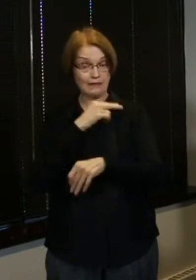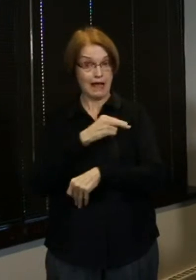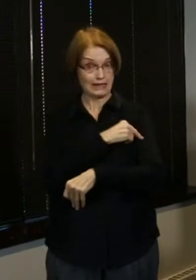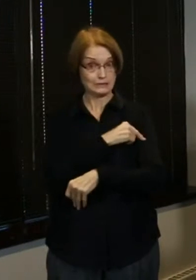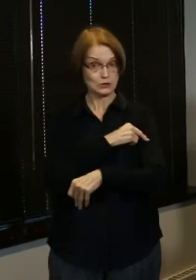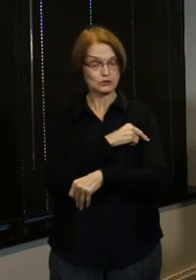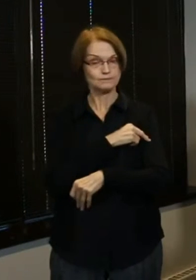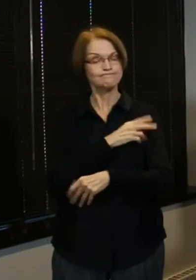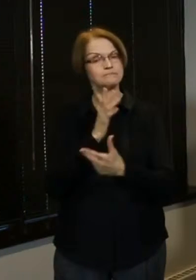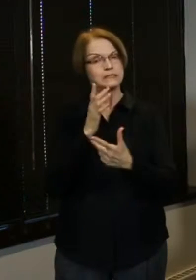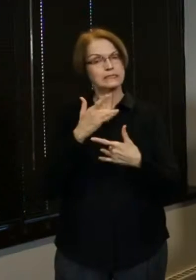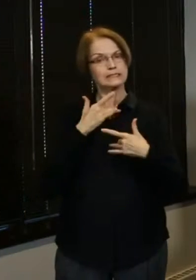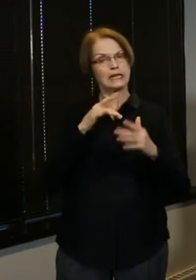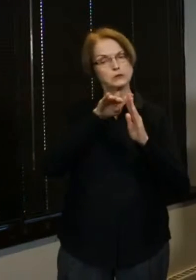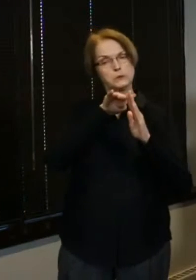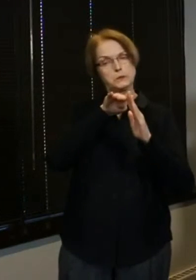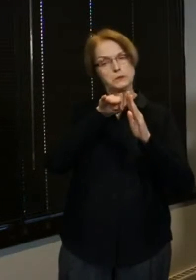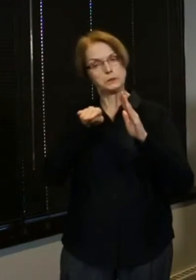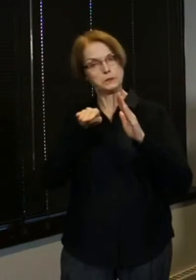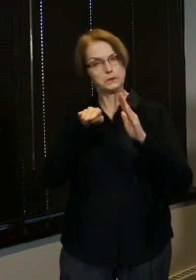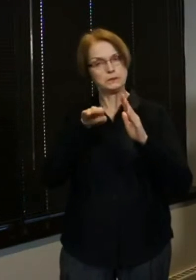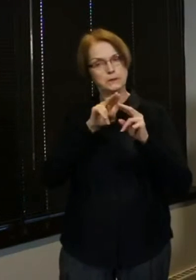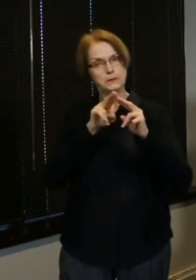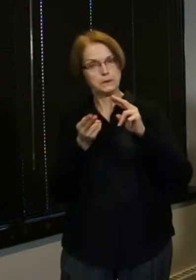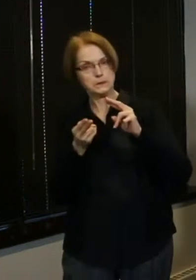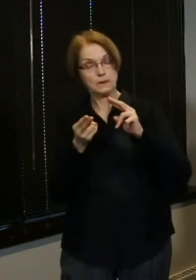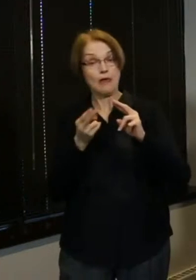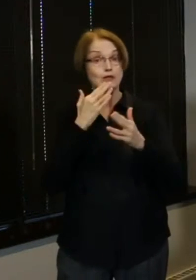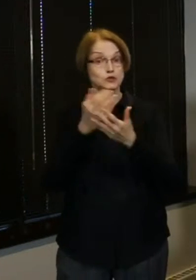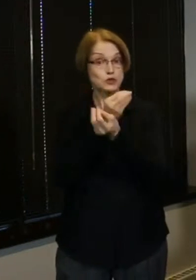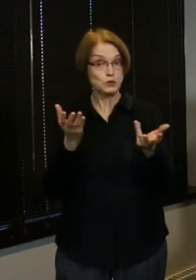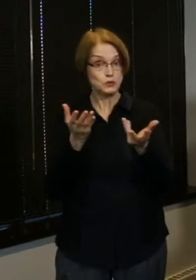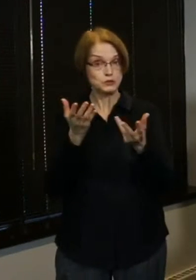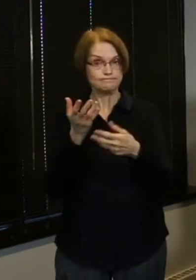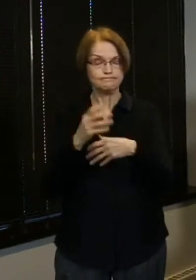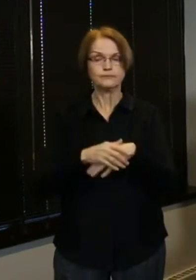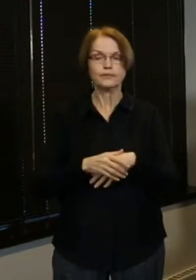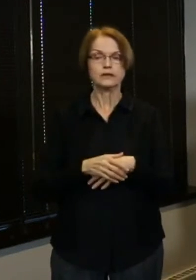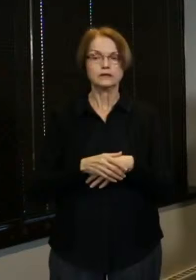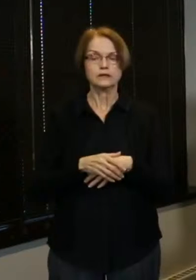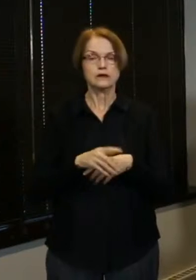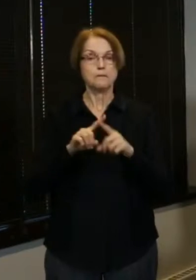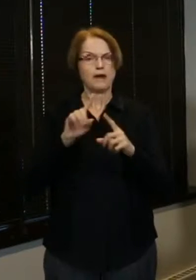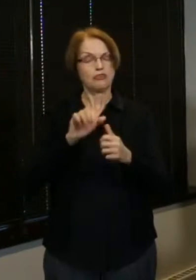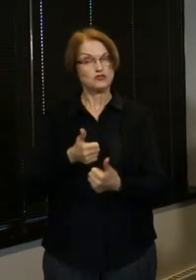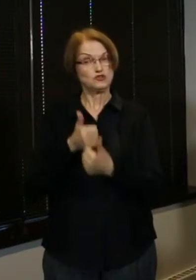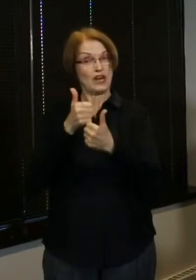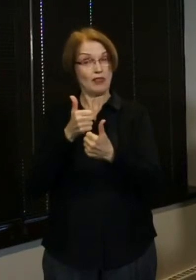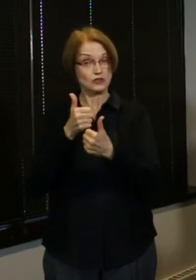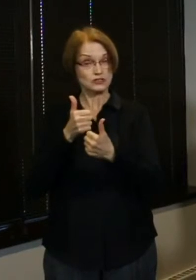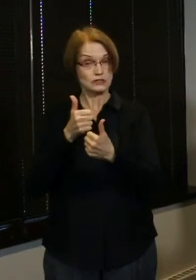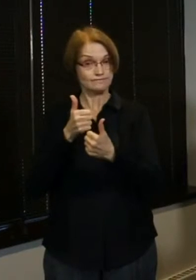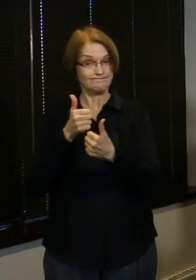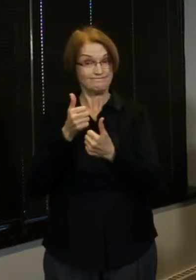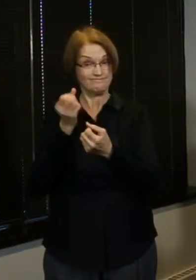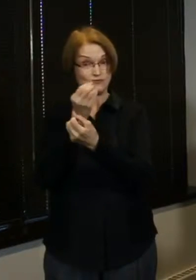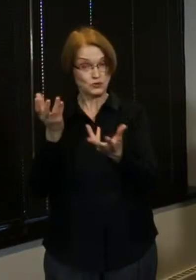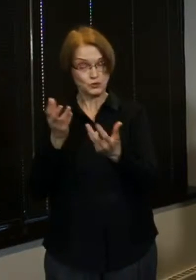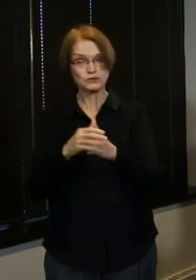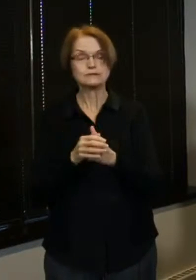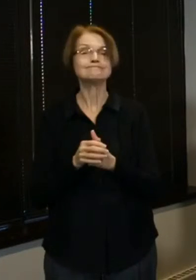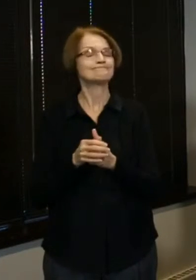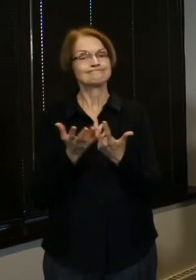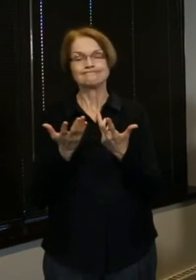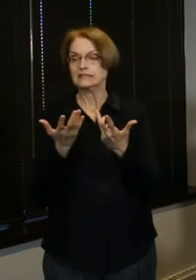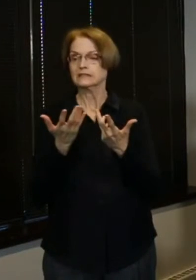trending in a better direction. So again, that's some good news. Now, the challenging news is that we're still seeing a high number of